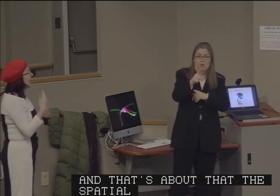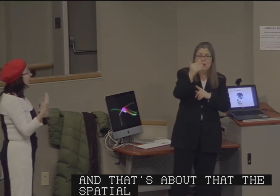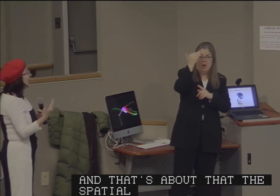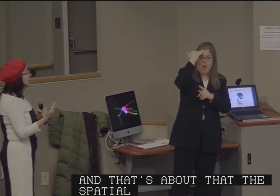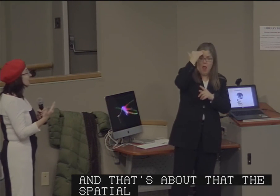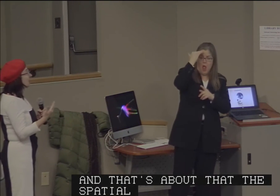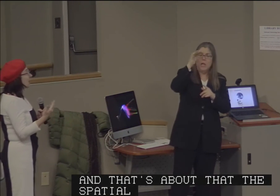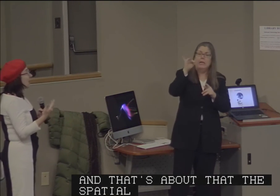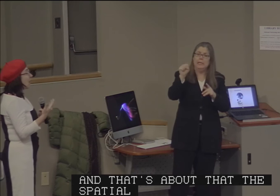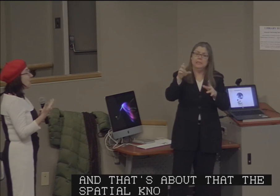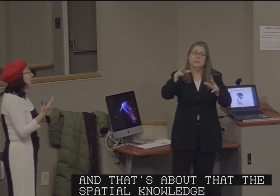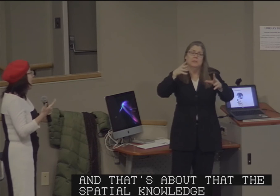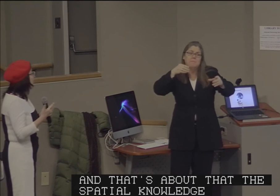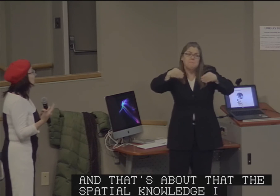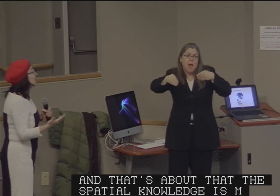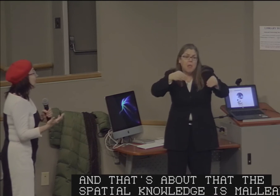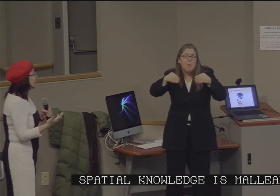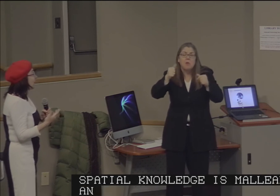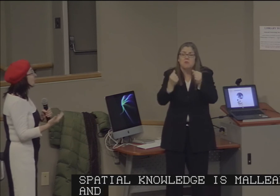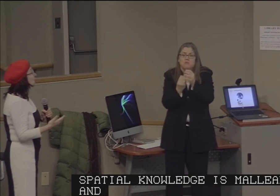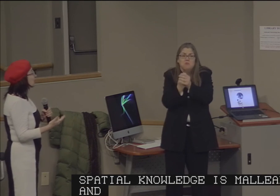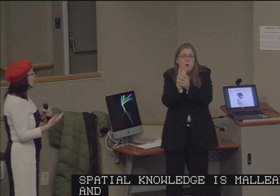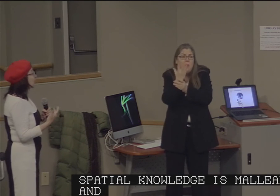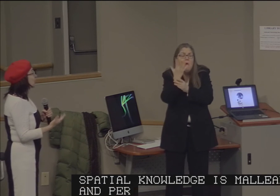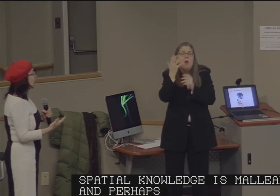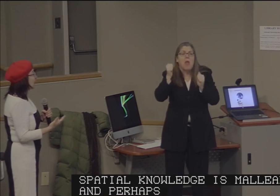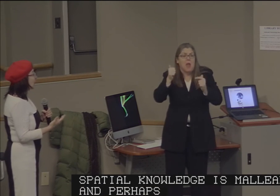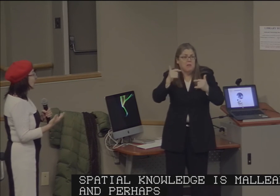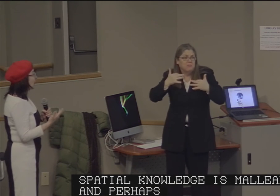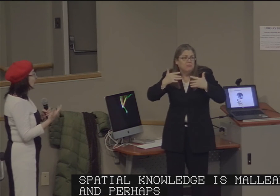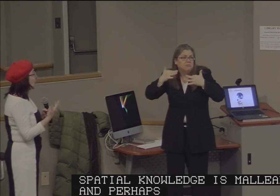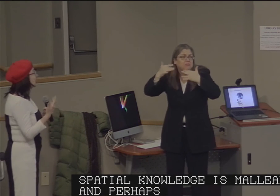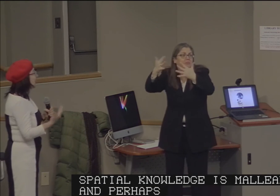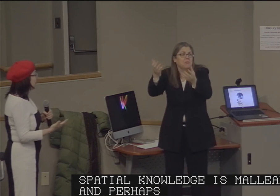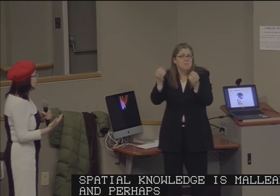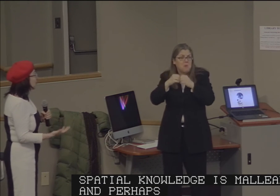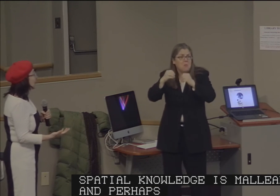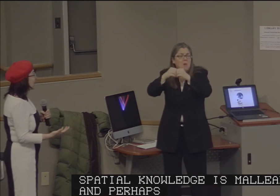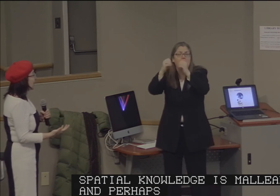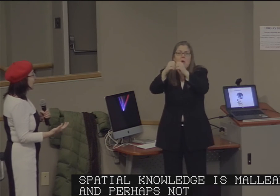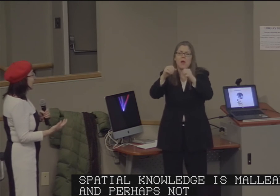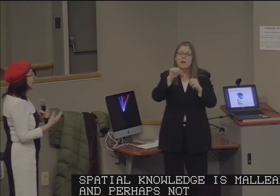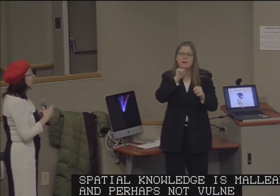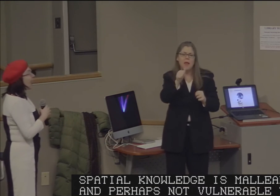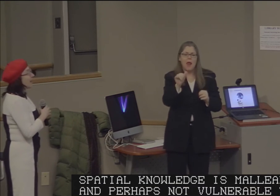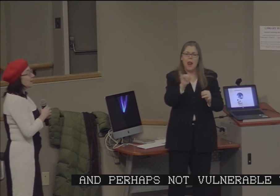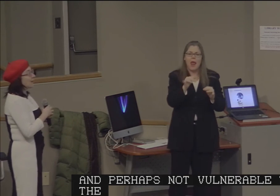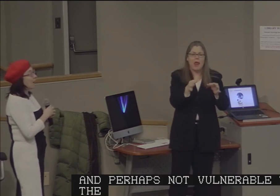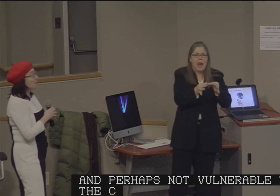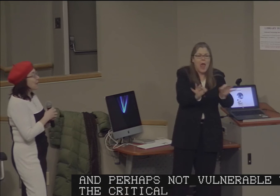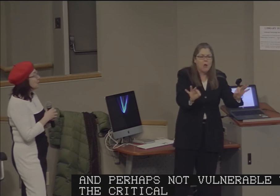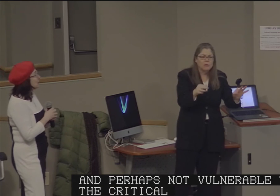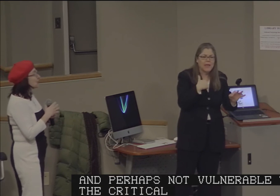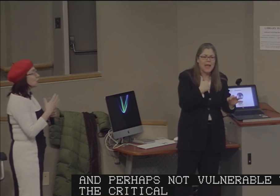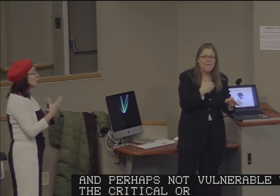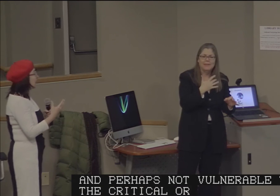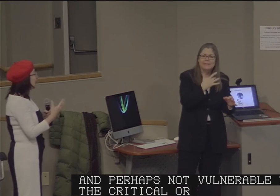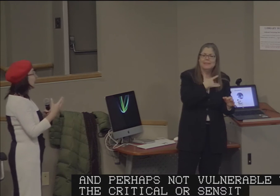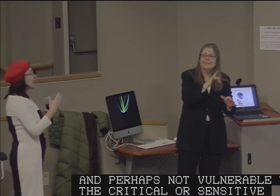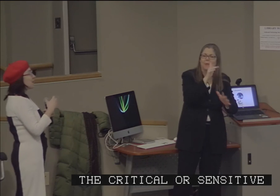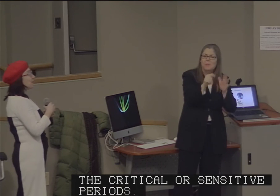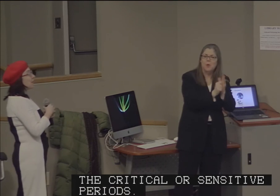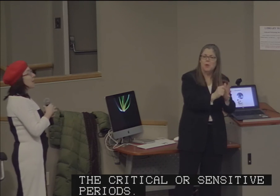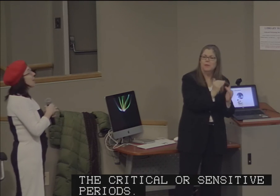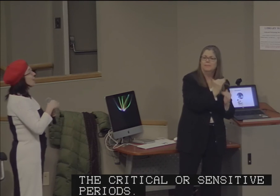malleable and perhaps not vulnerable to the critical or sensitive period. And I'm just